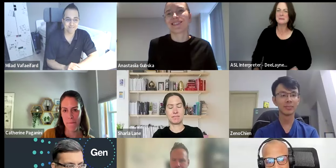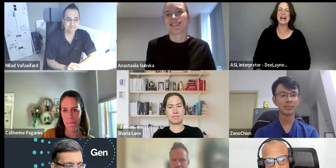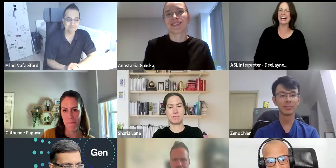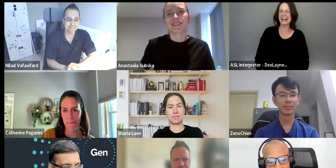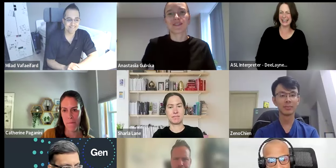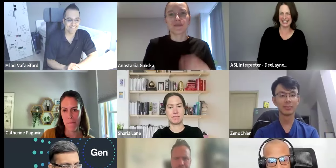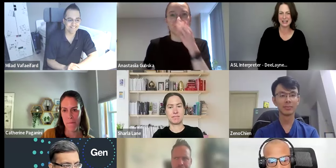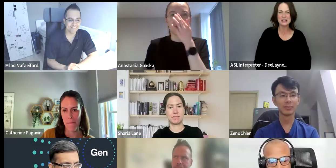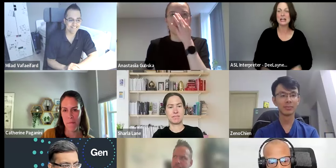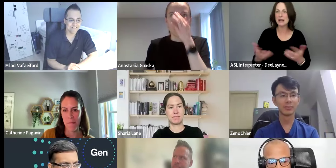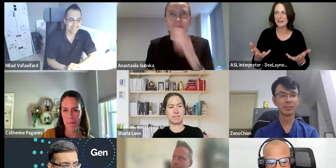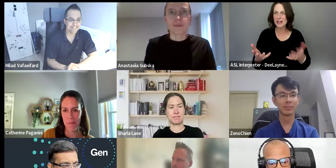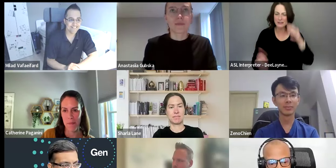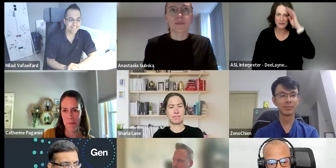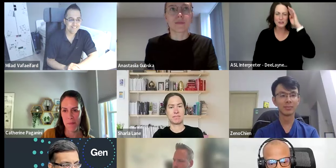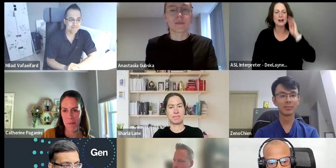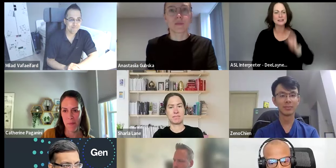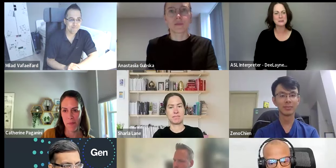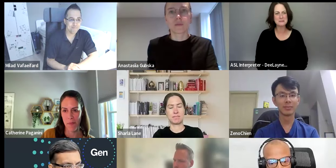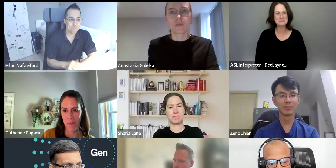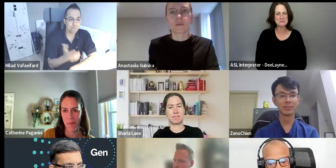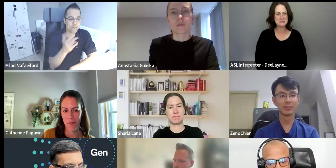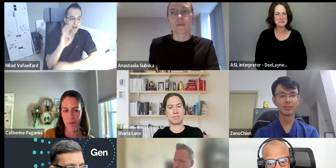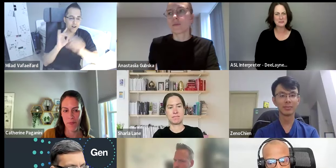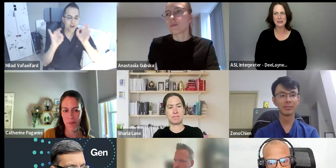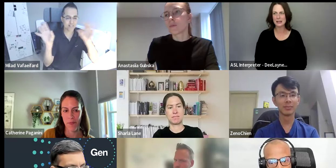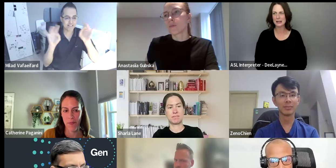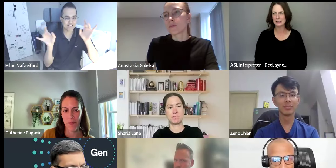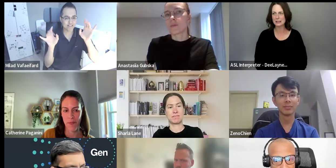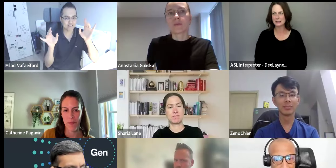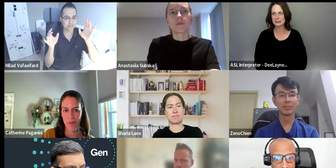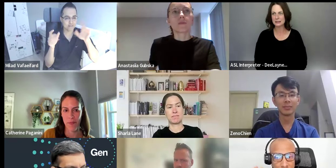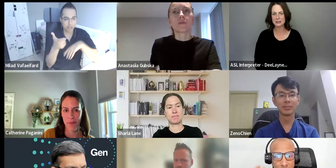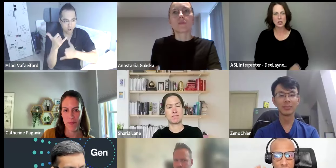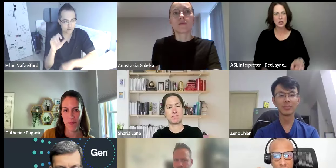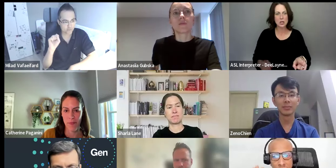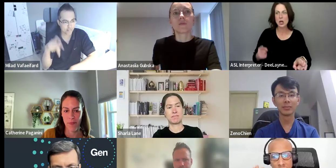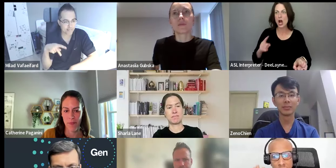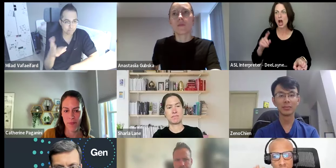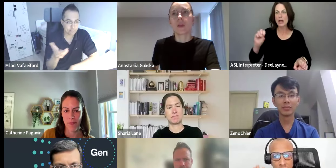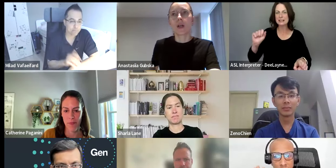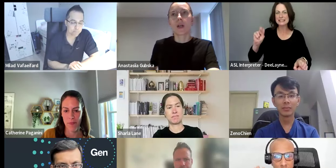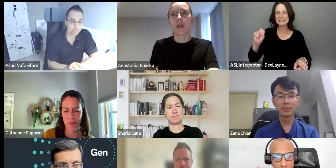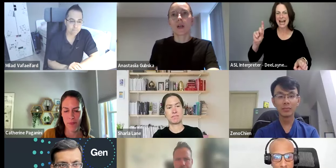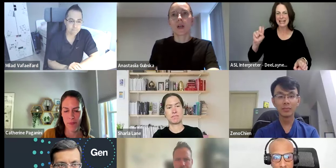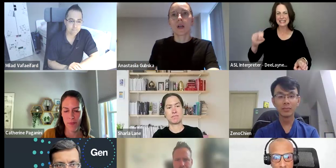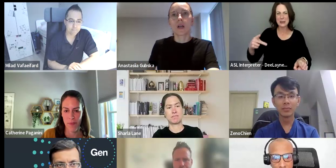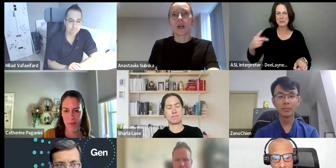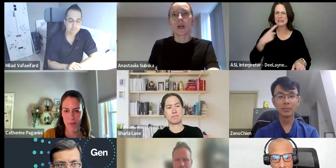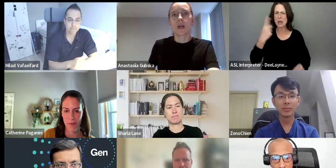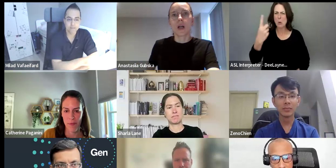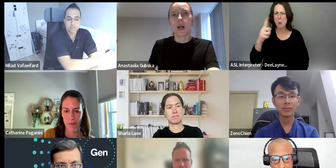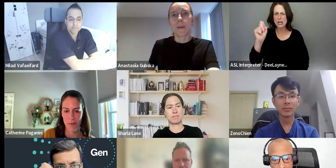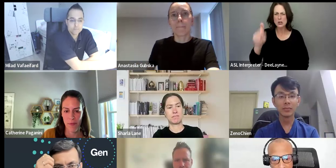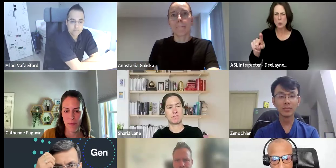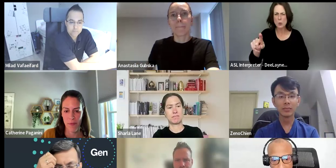platform. Anybody have other thoughts? Oh, one thing, just one question. What's the context